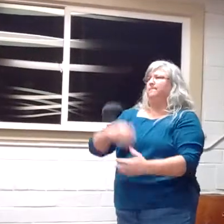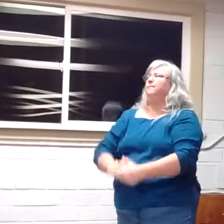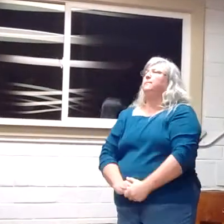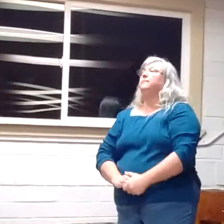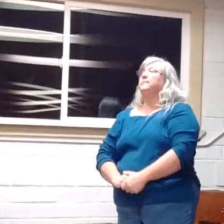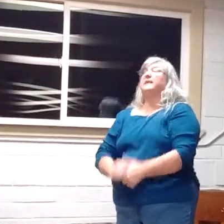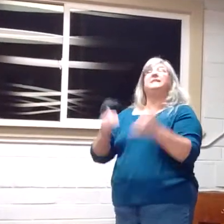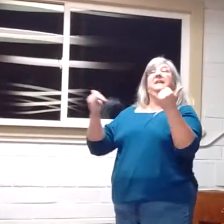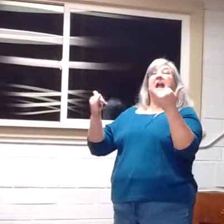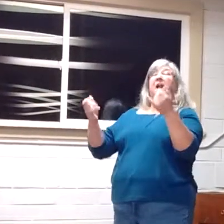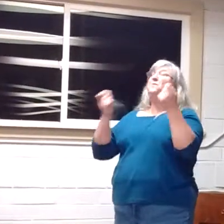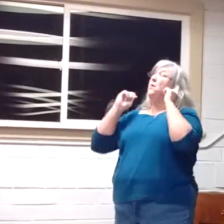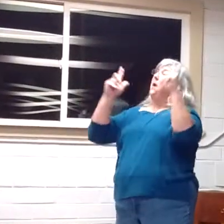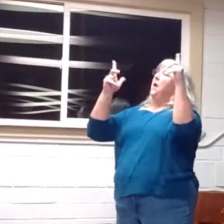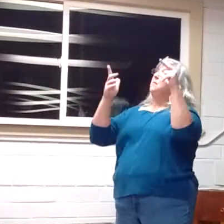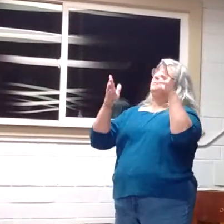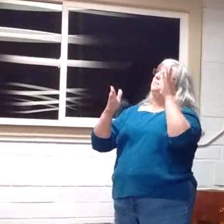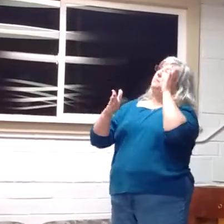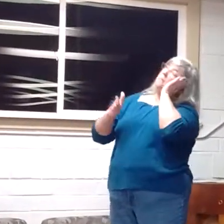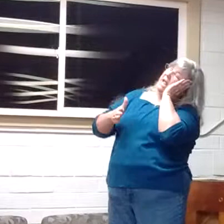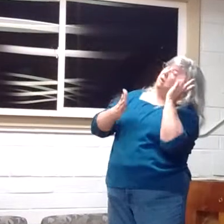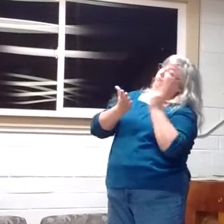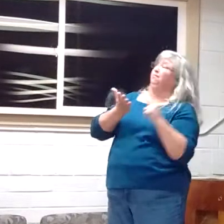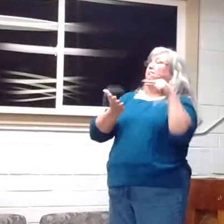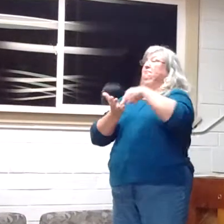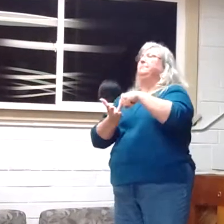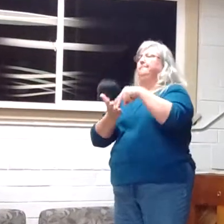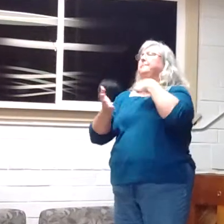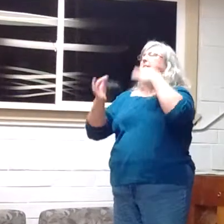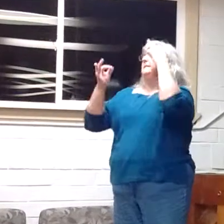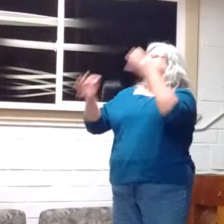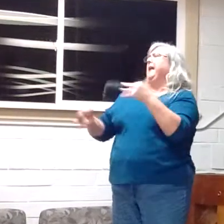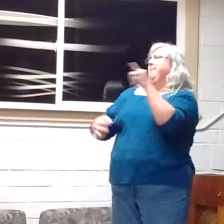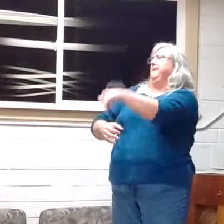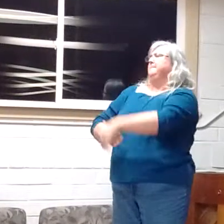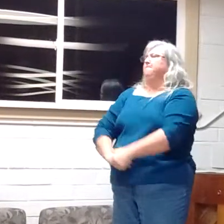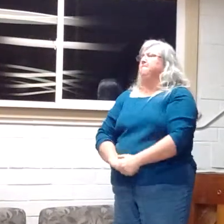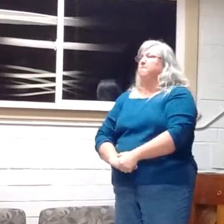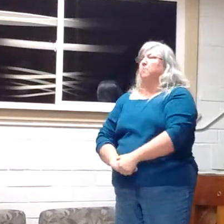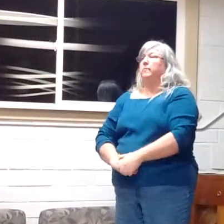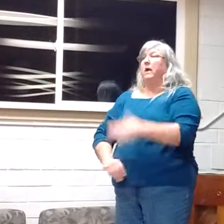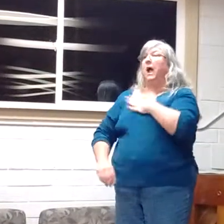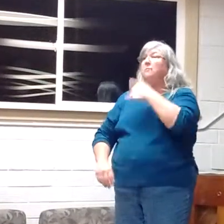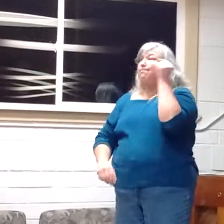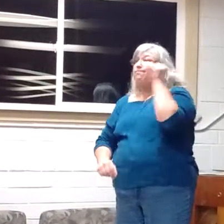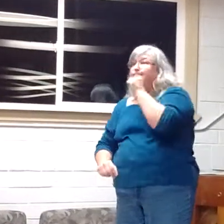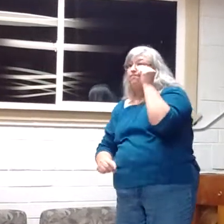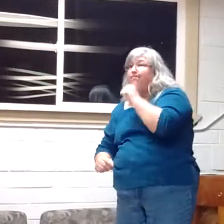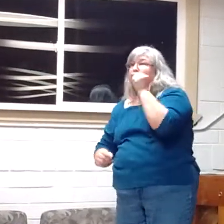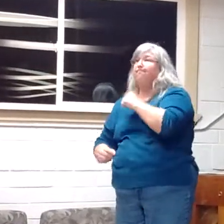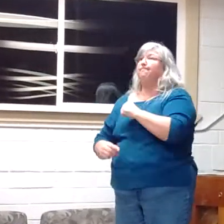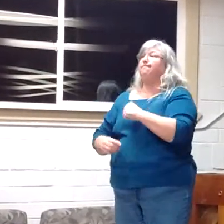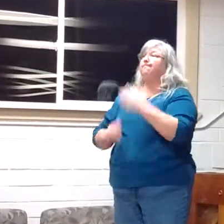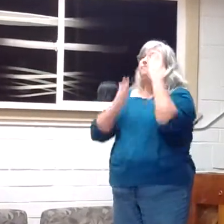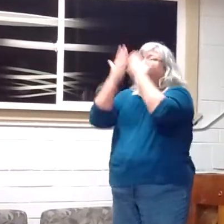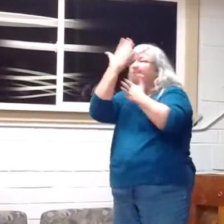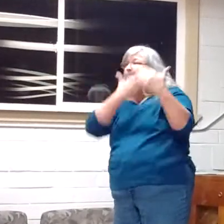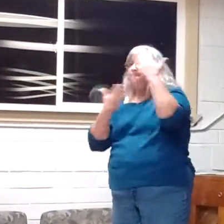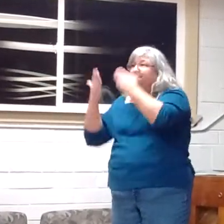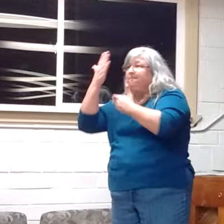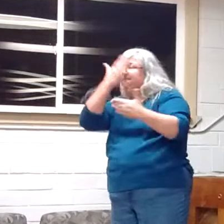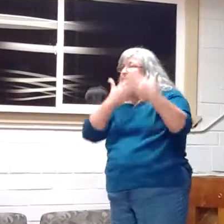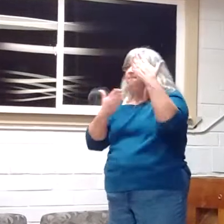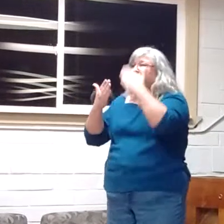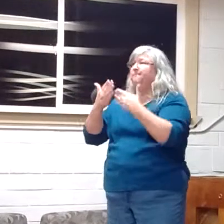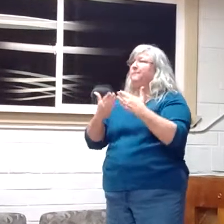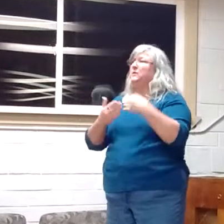I got out of bed today. That was my choice. I brushed my teeth, washed my face,